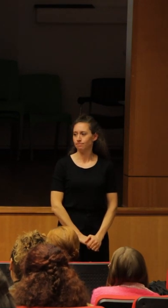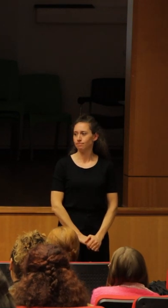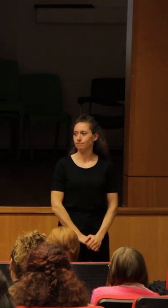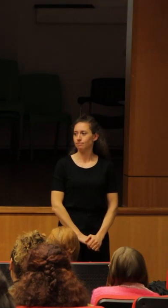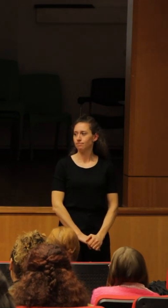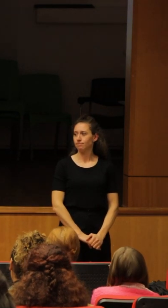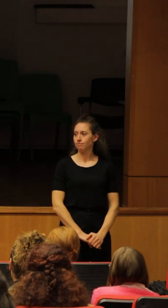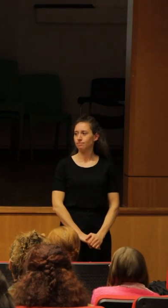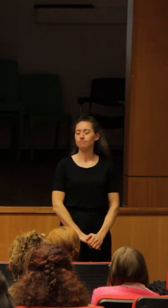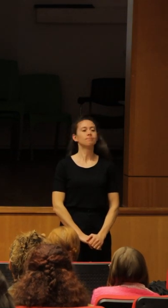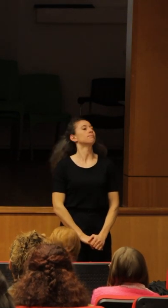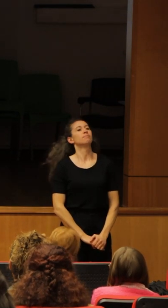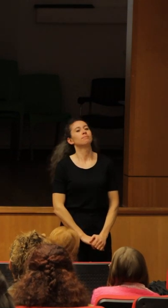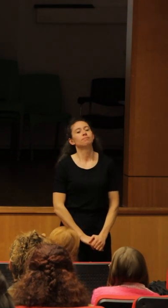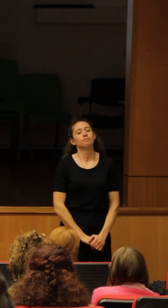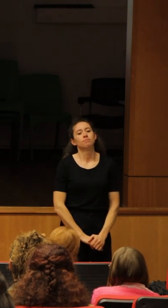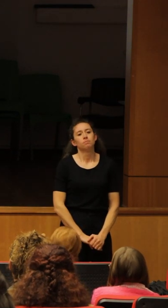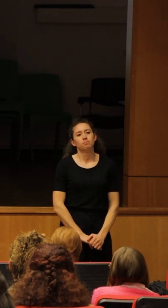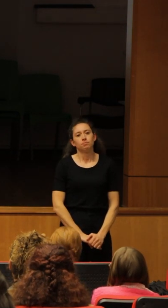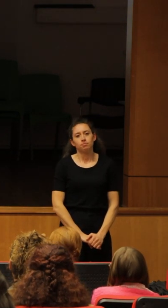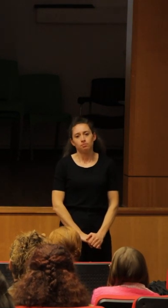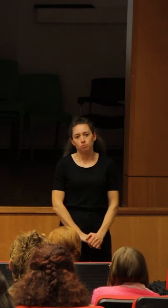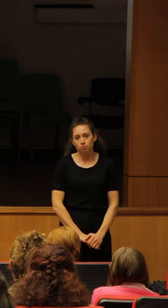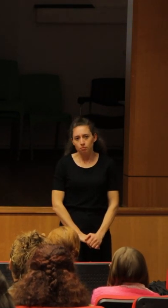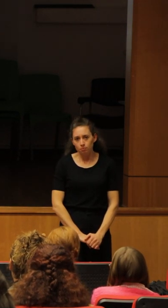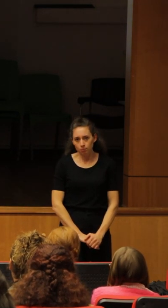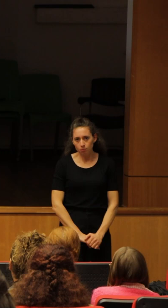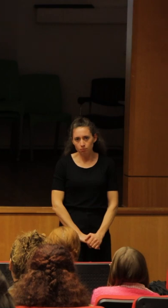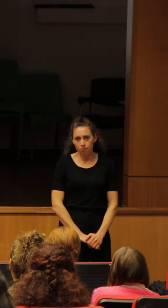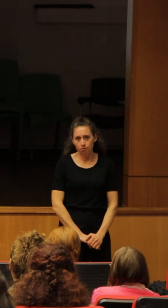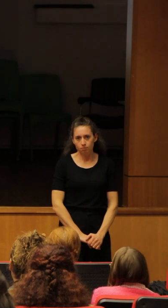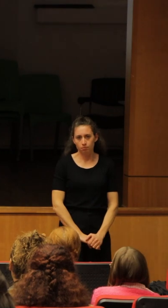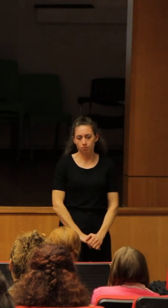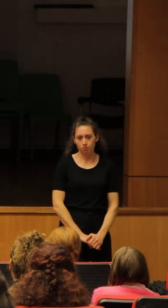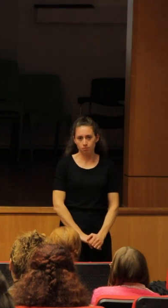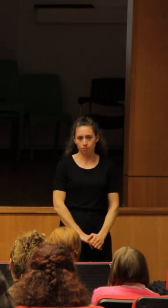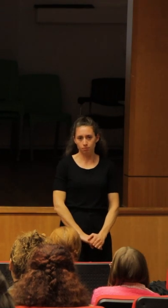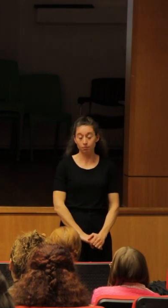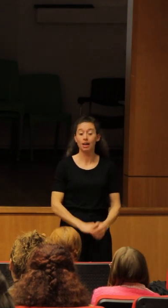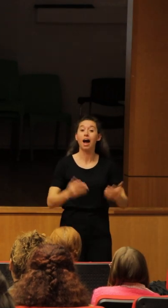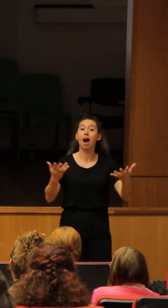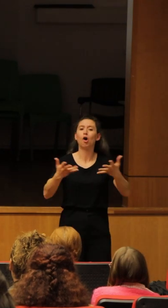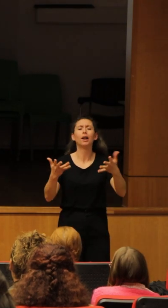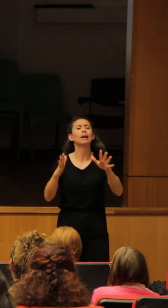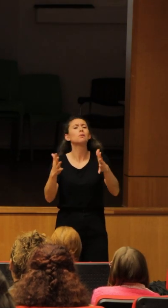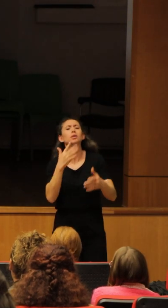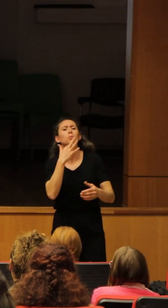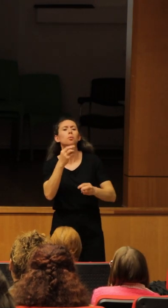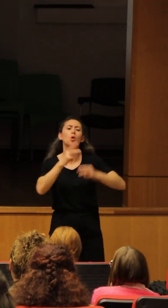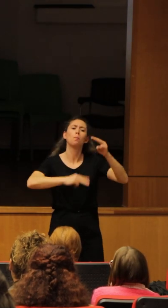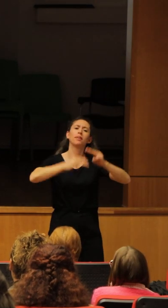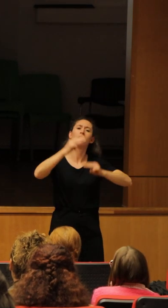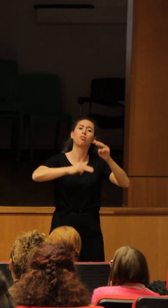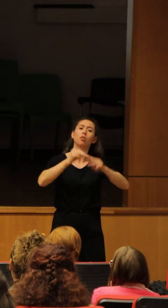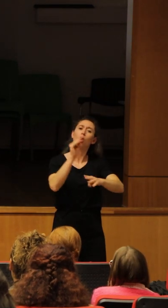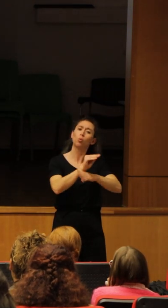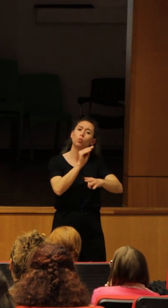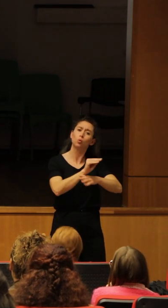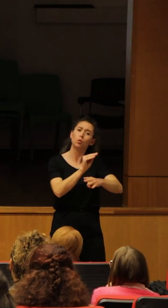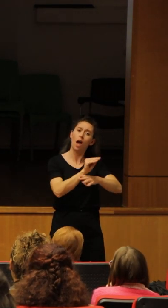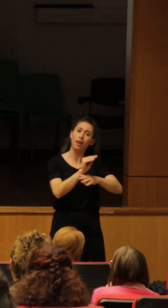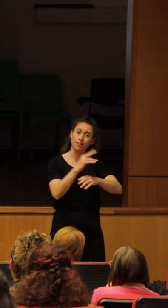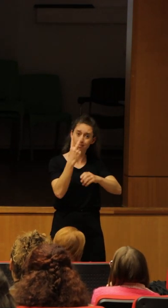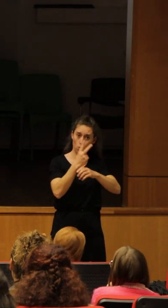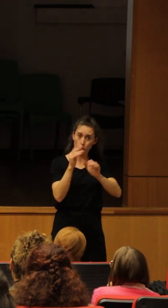within the ethnicity or culture within the country, is conditioning in the same way. Ahora, ¿qué pasa con las metáforas culturales, las del segundo